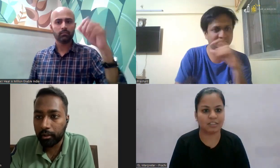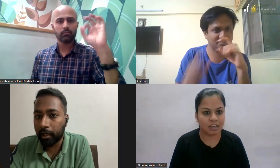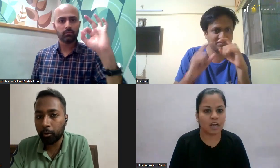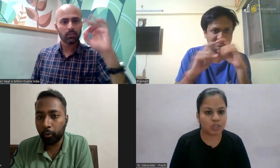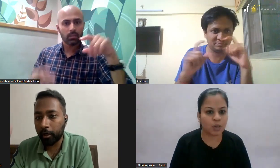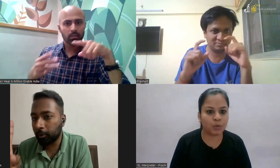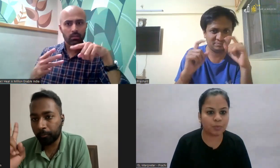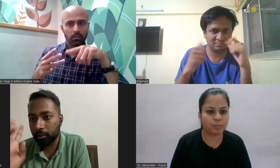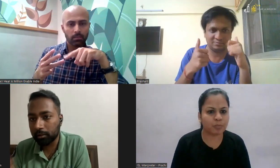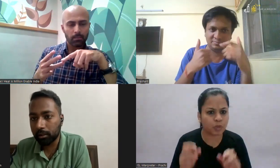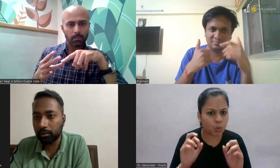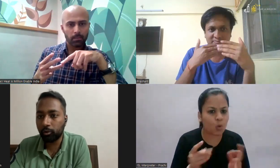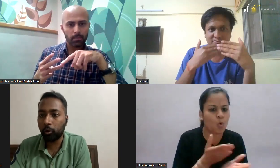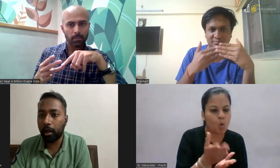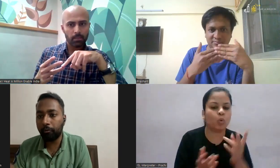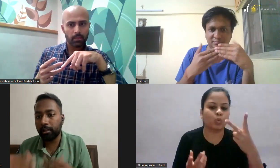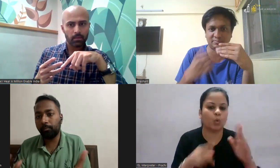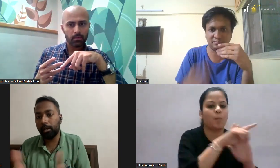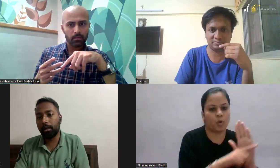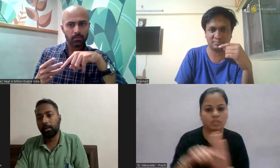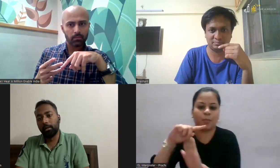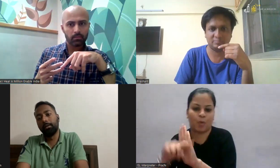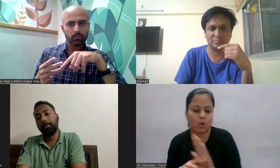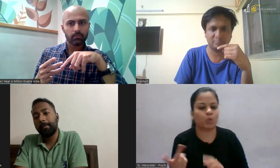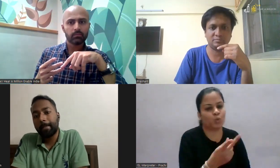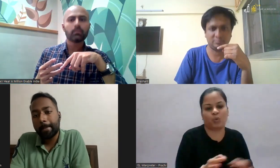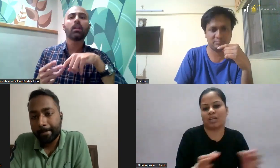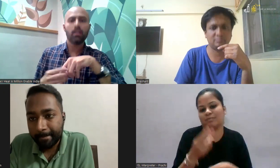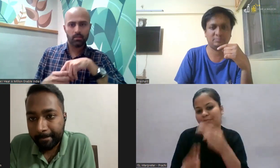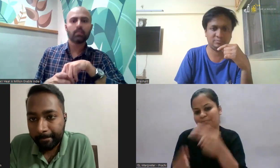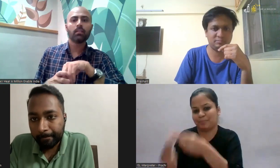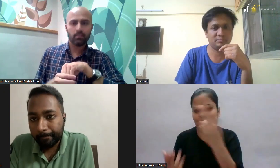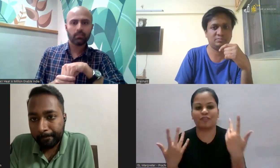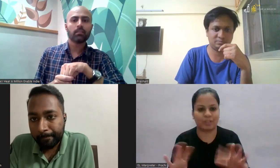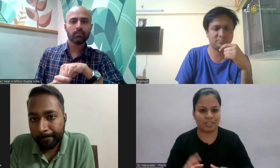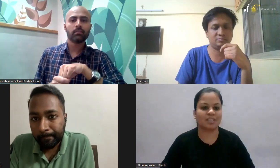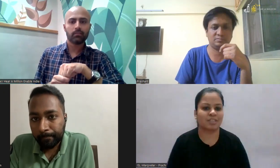Yeah, there are two types of policy. So I have explained.